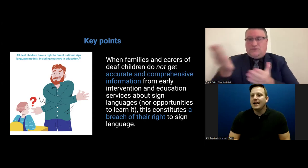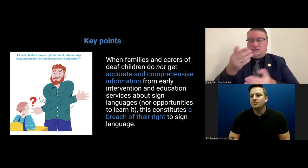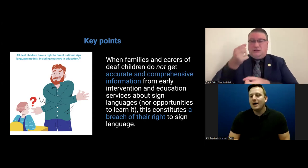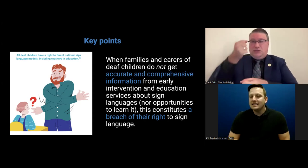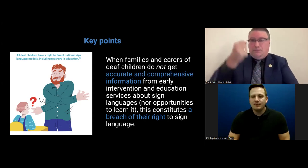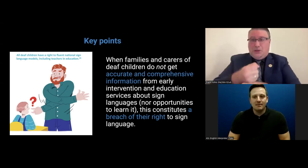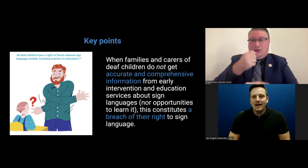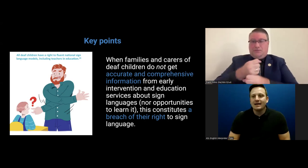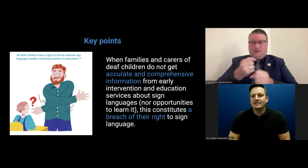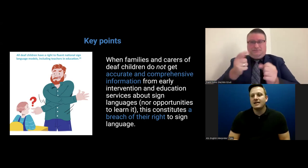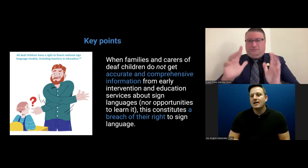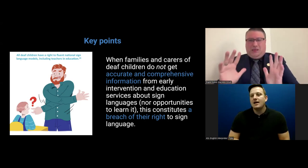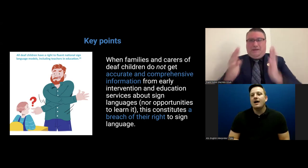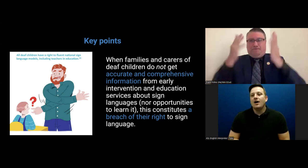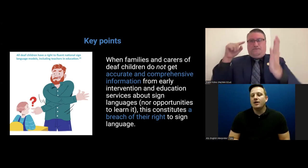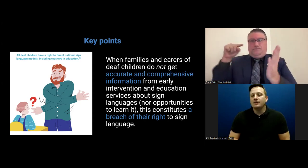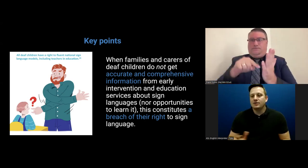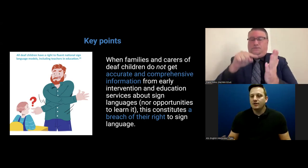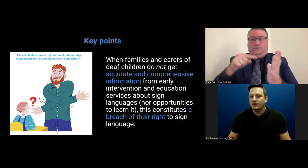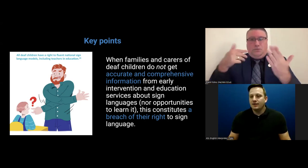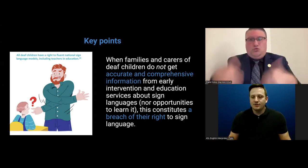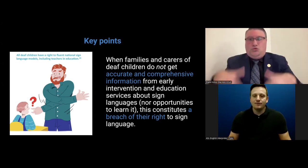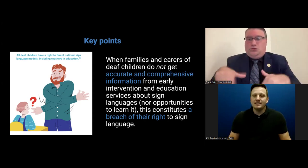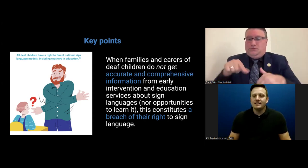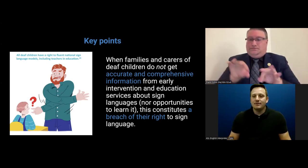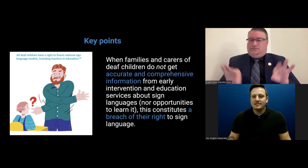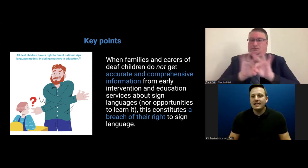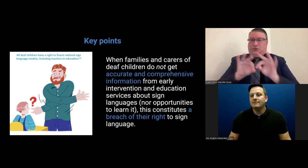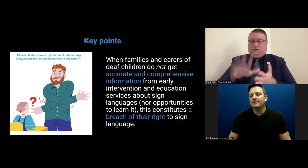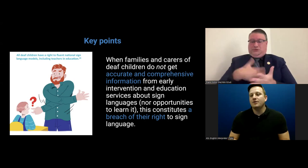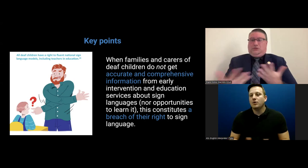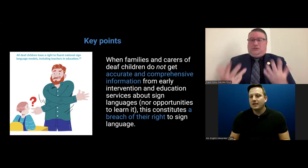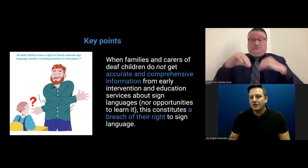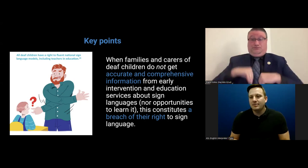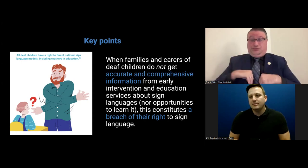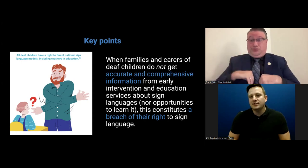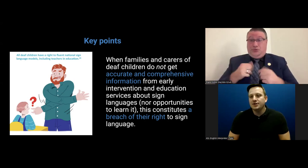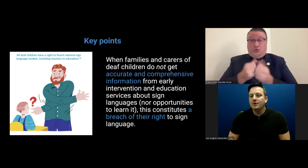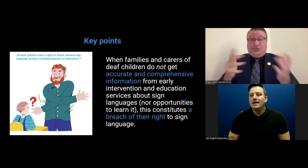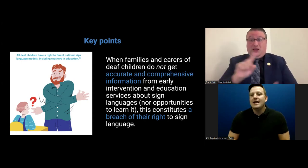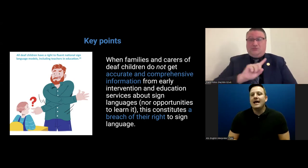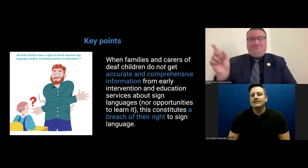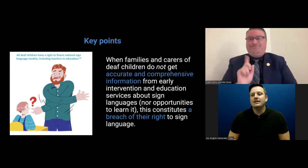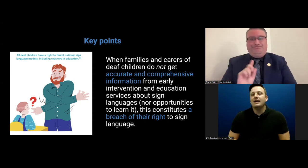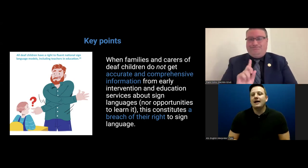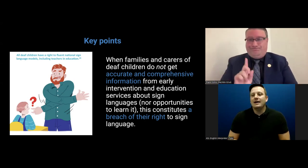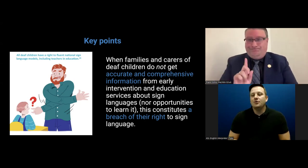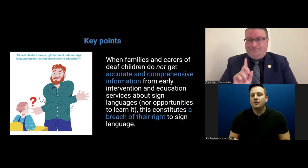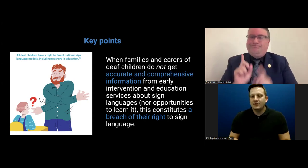has widespread impacts on the services they receive, the work that they'll be able to do, and